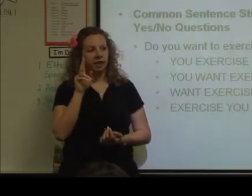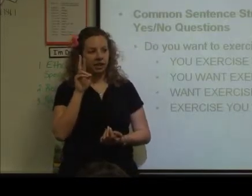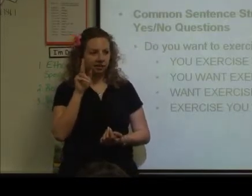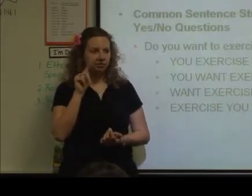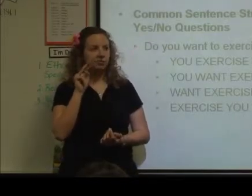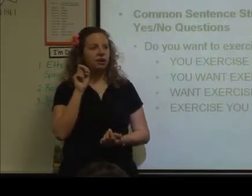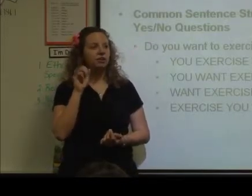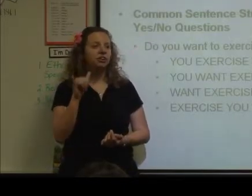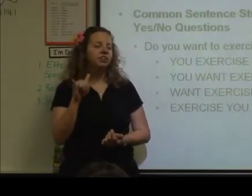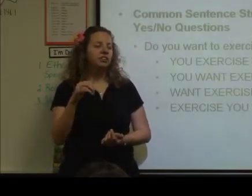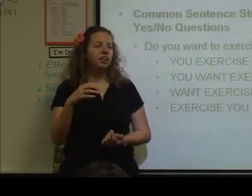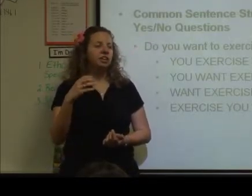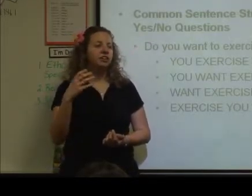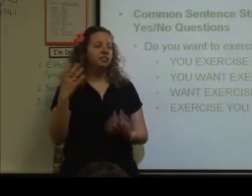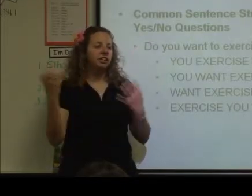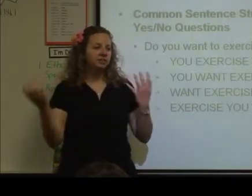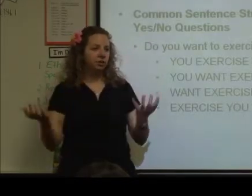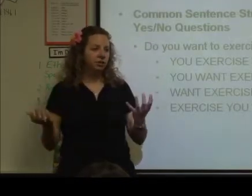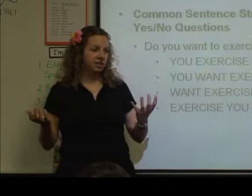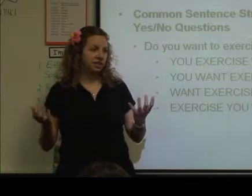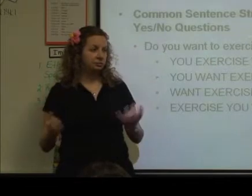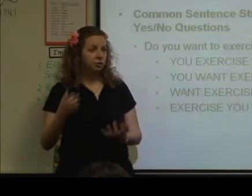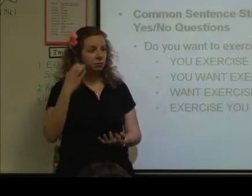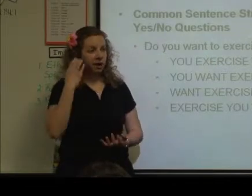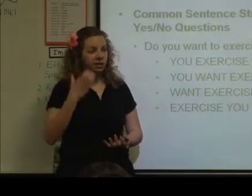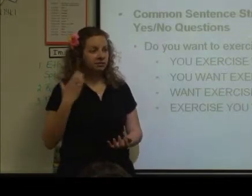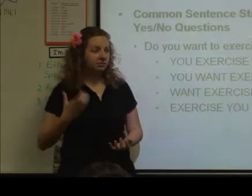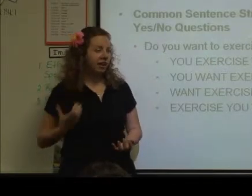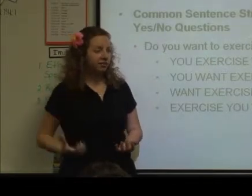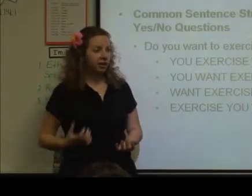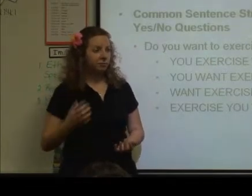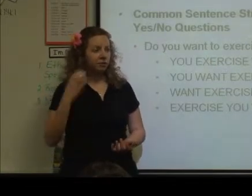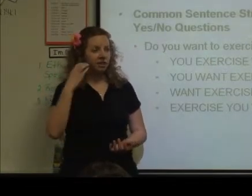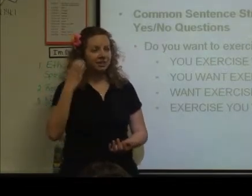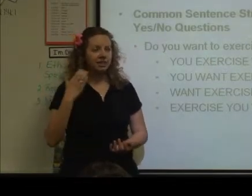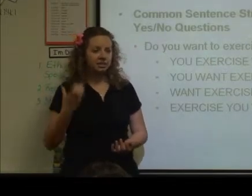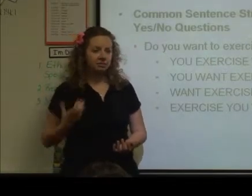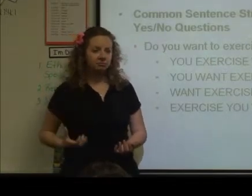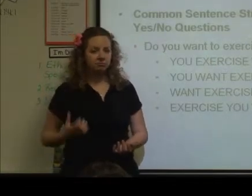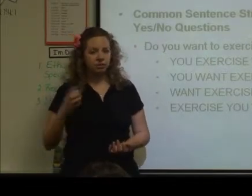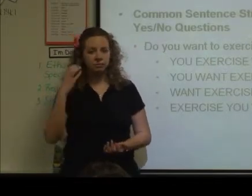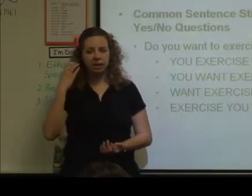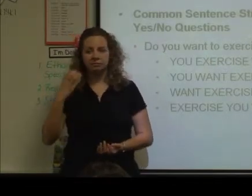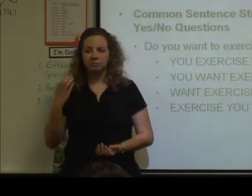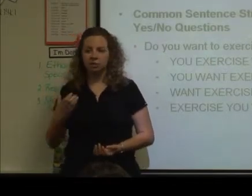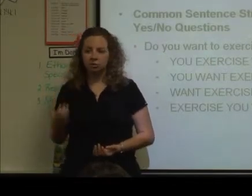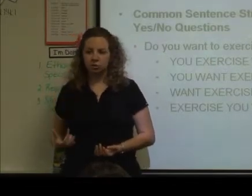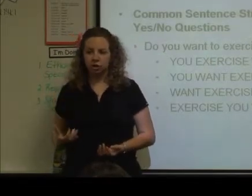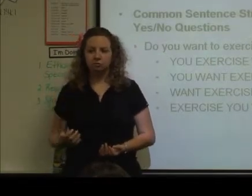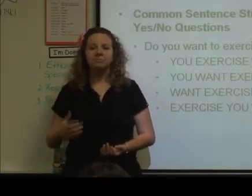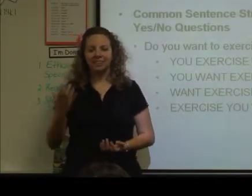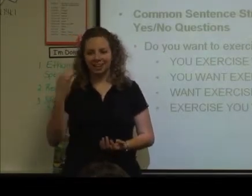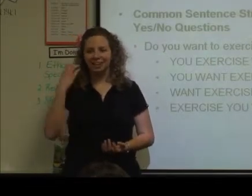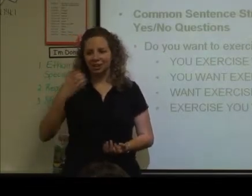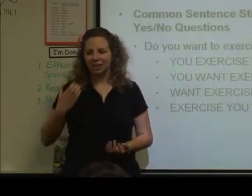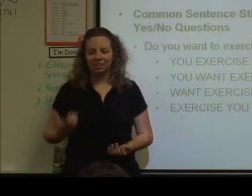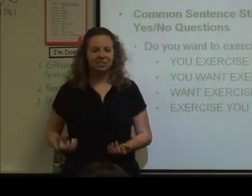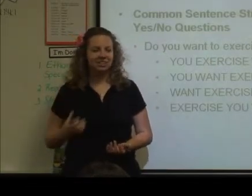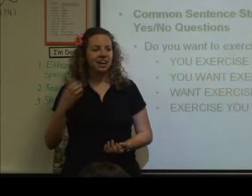like forever, then they give you a sign name. So mine, I have a couple like this. Is mine? Curly hair. So yeah, like curly hair down like